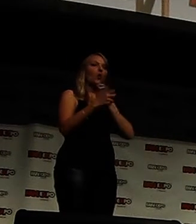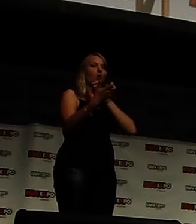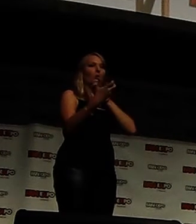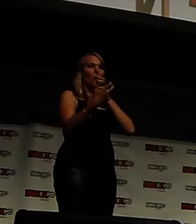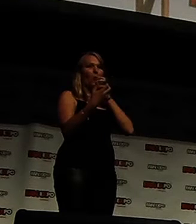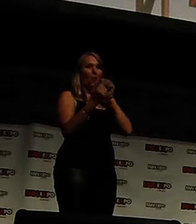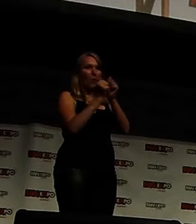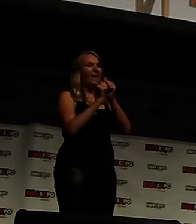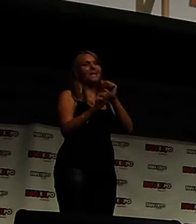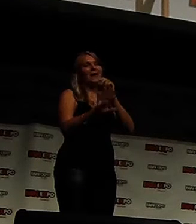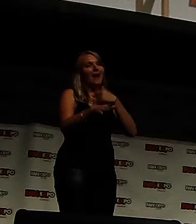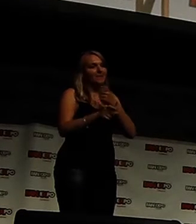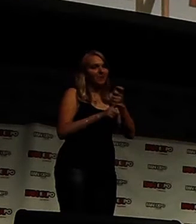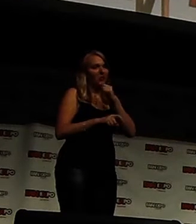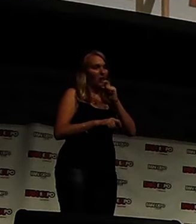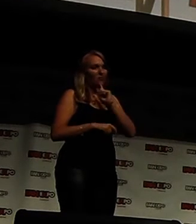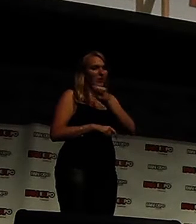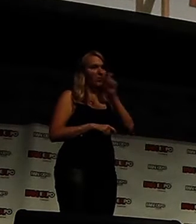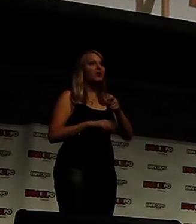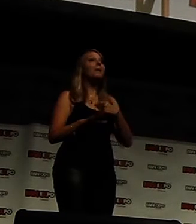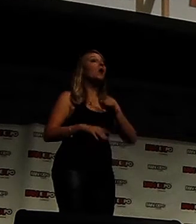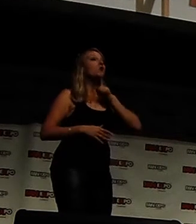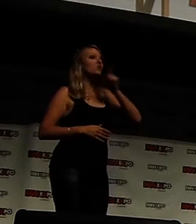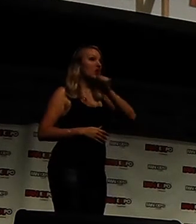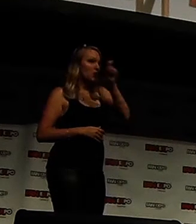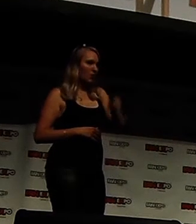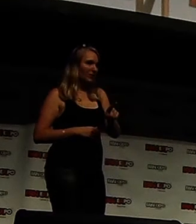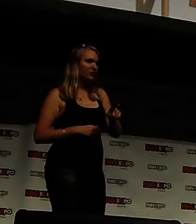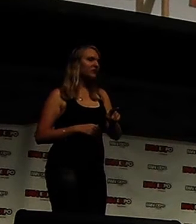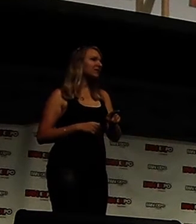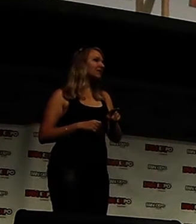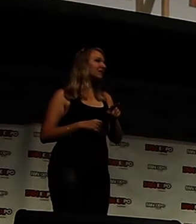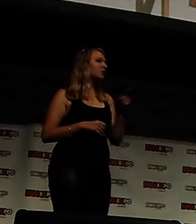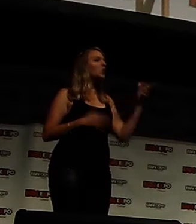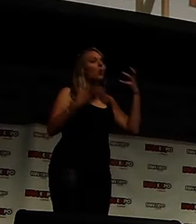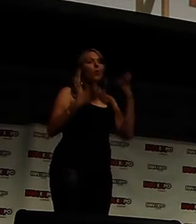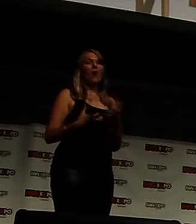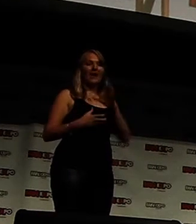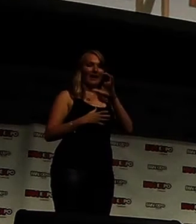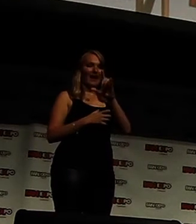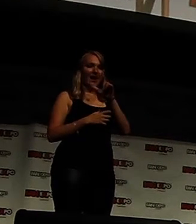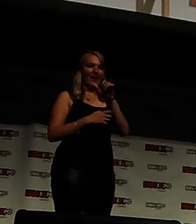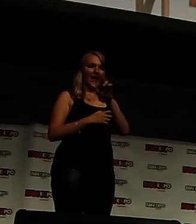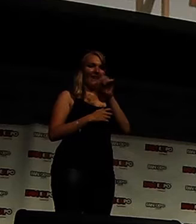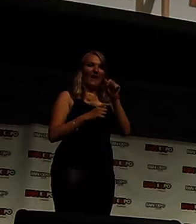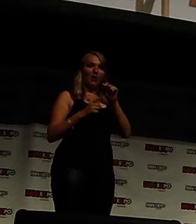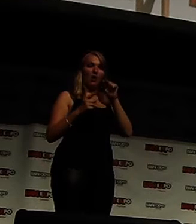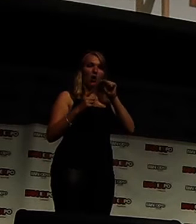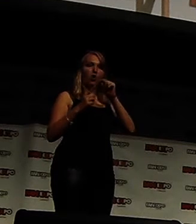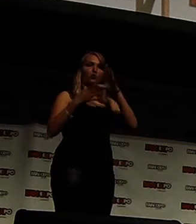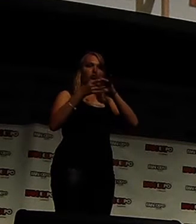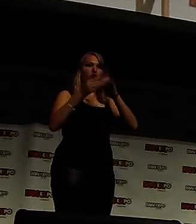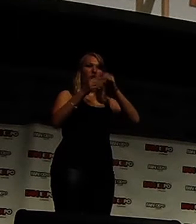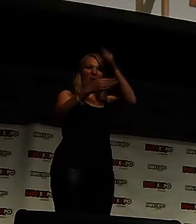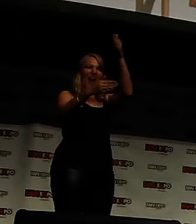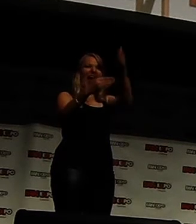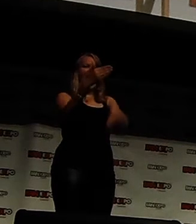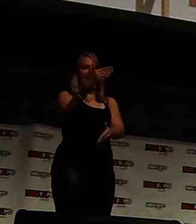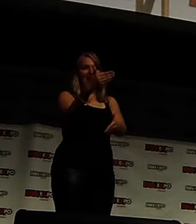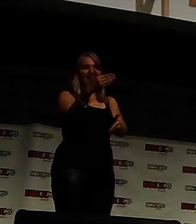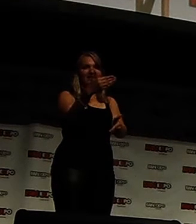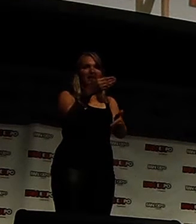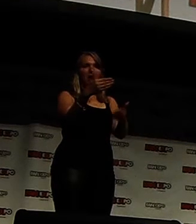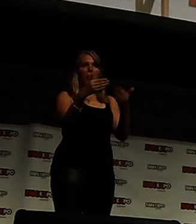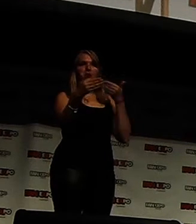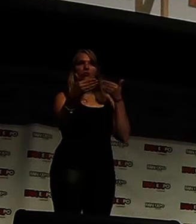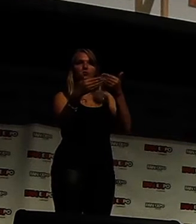Okay. My real question is, where would you want Clara to end? Where would you want to see her story